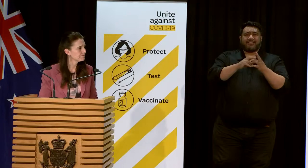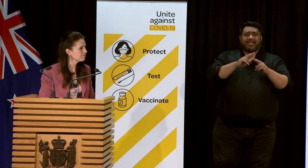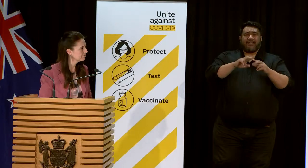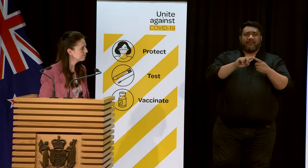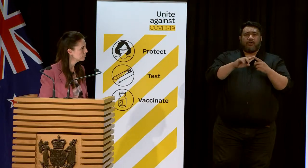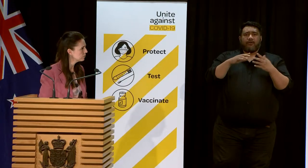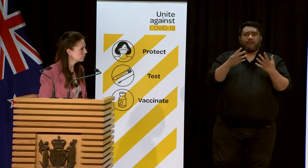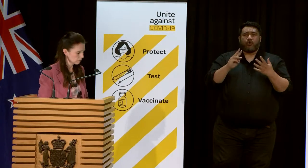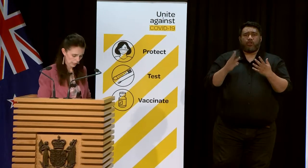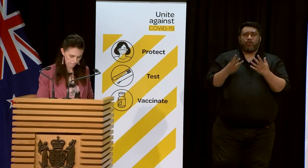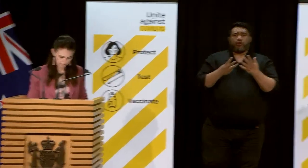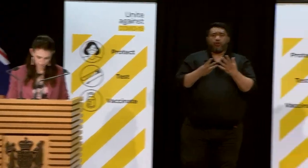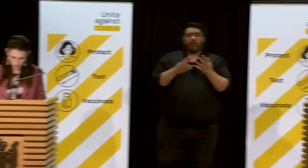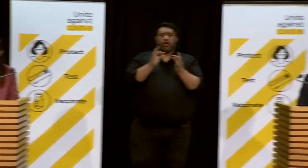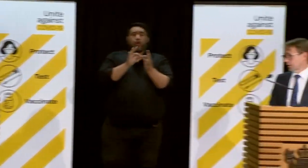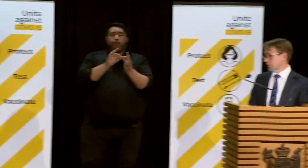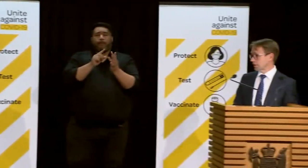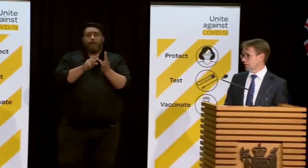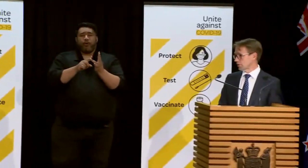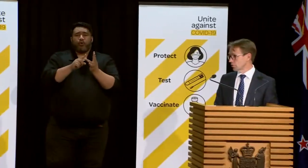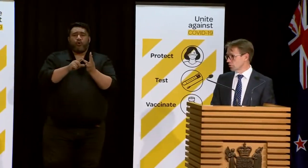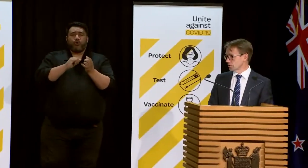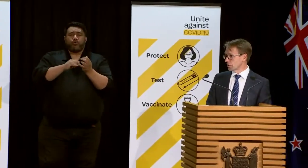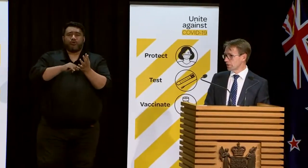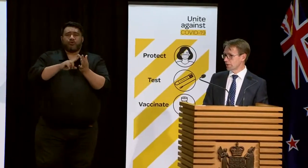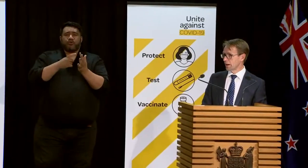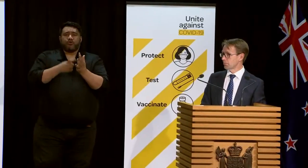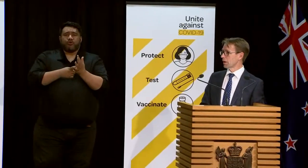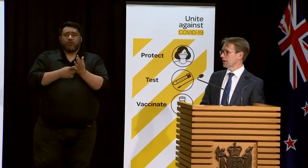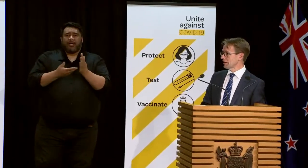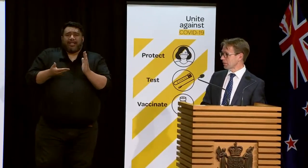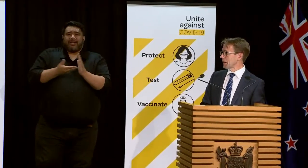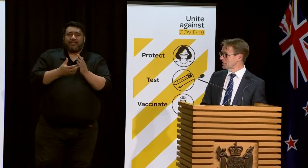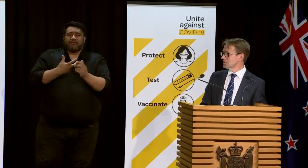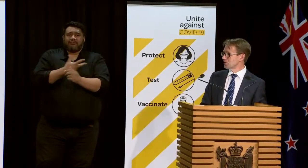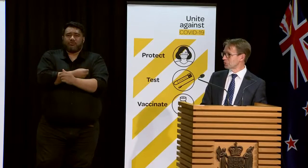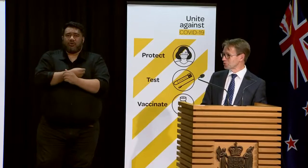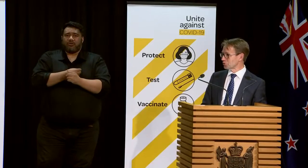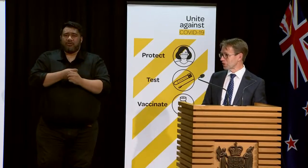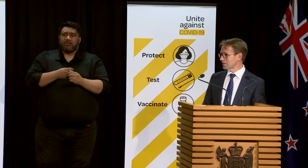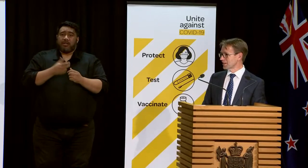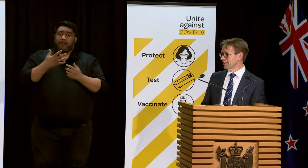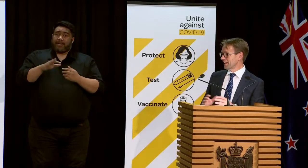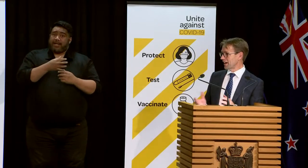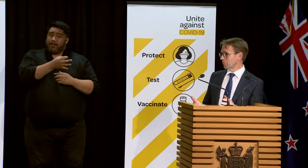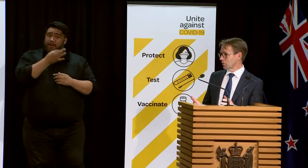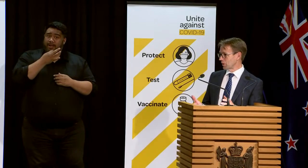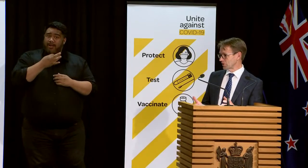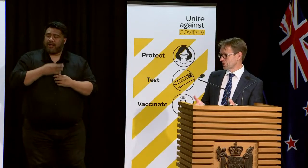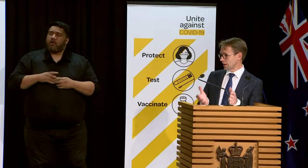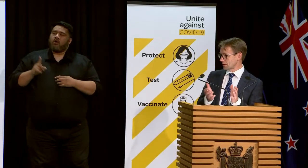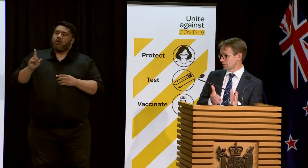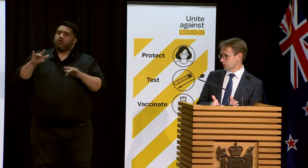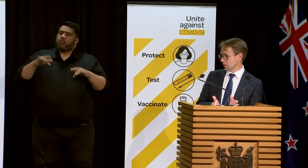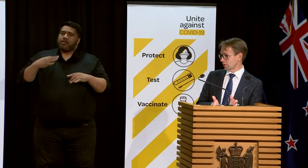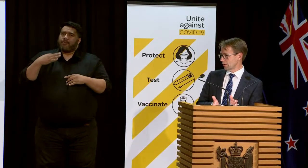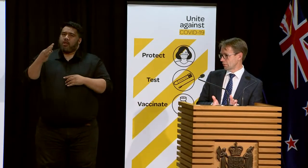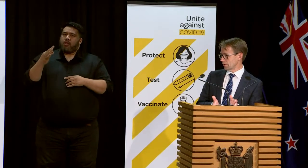Zealand? Not yet. But we are expecting that, and of course we're planning a pace to ensure that once